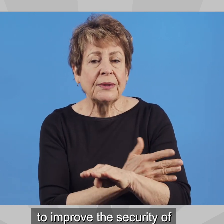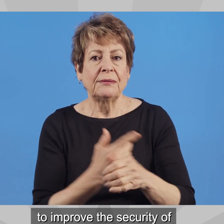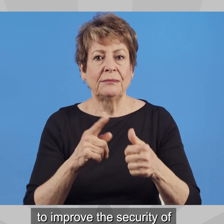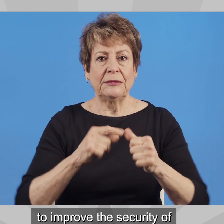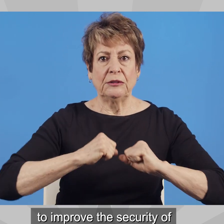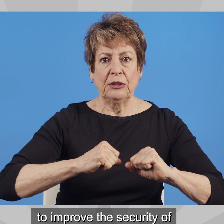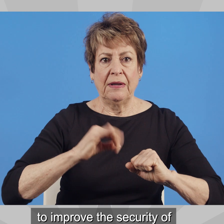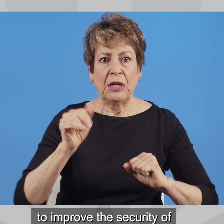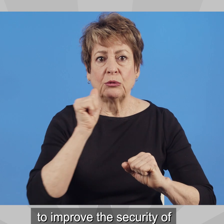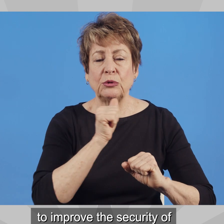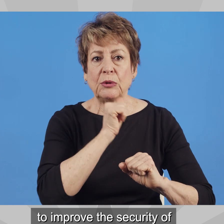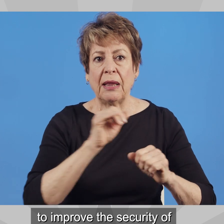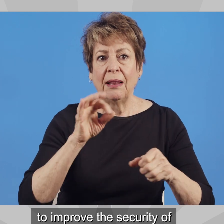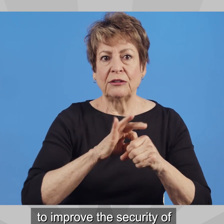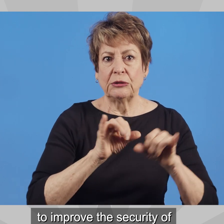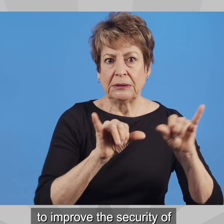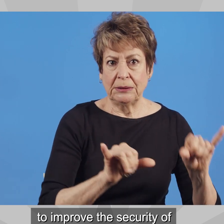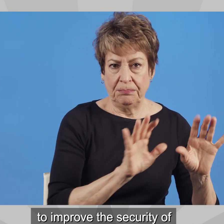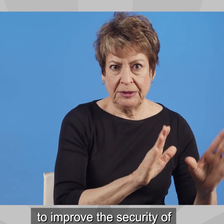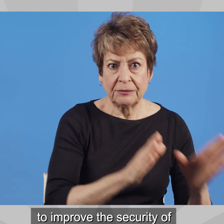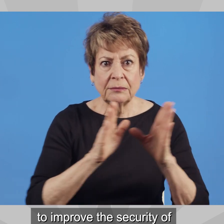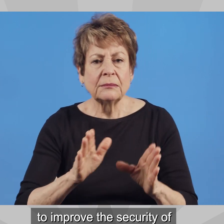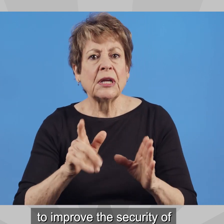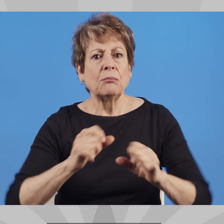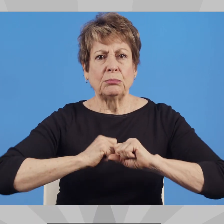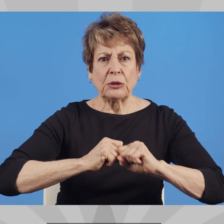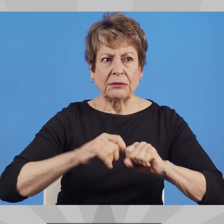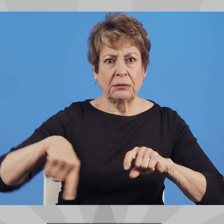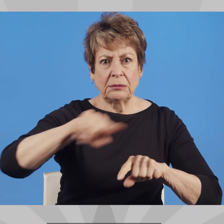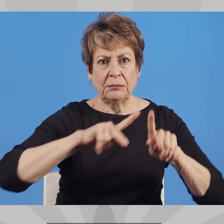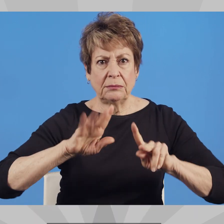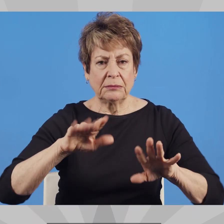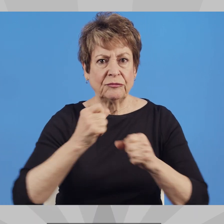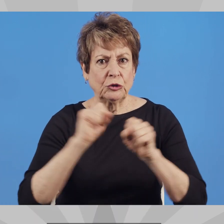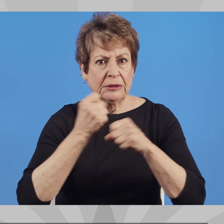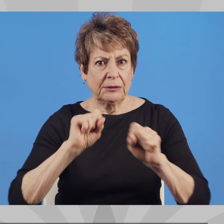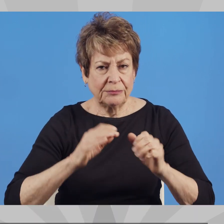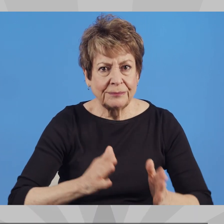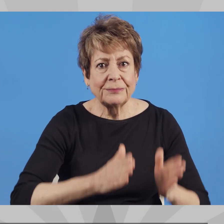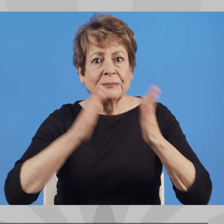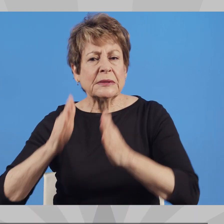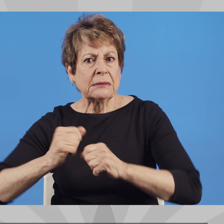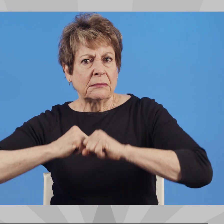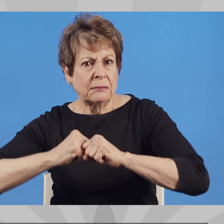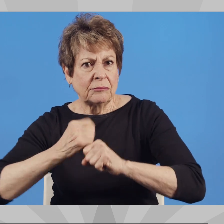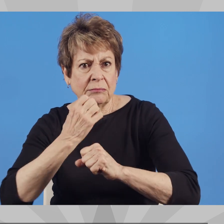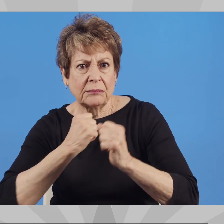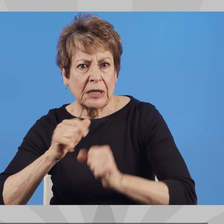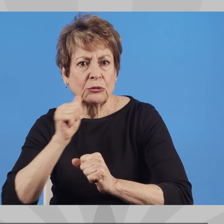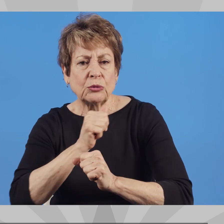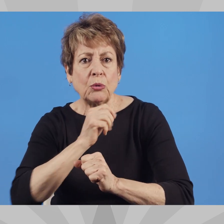to improve the security of Arizona's election system, protect civil liberties, and safeguard Arizona's